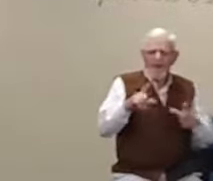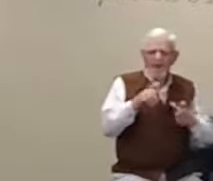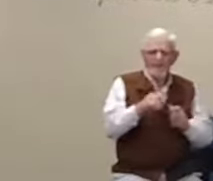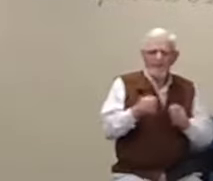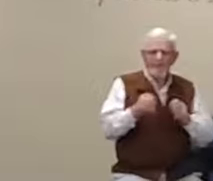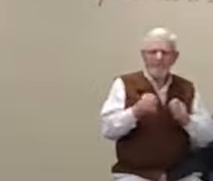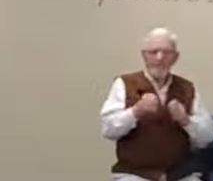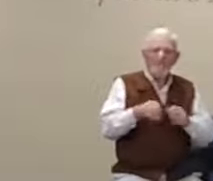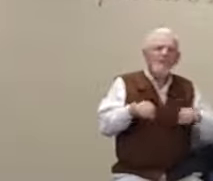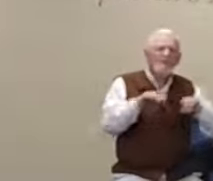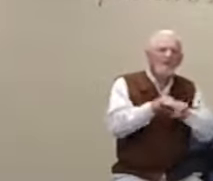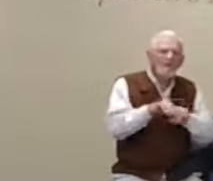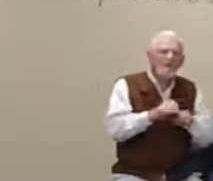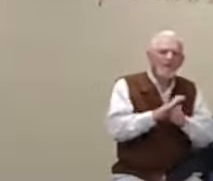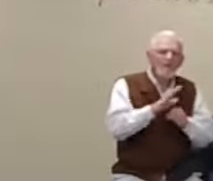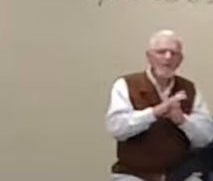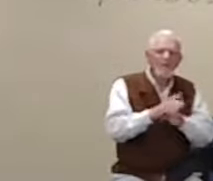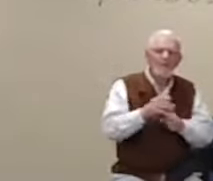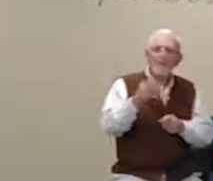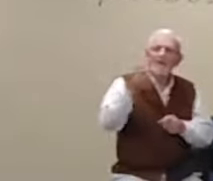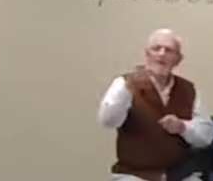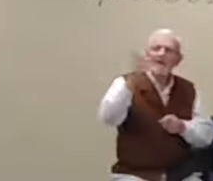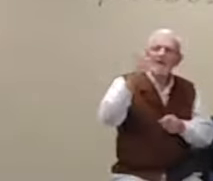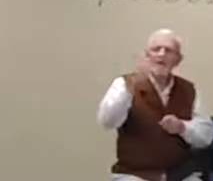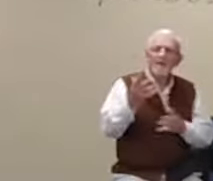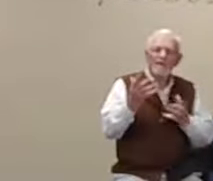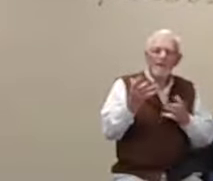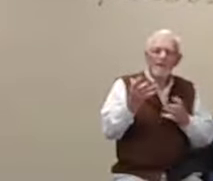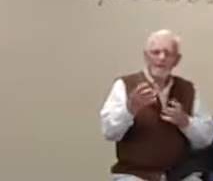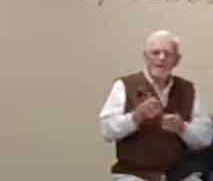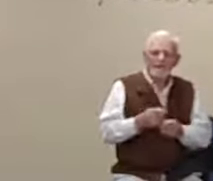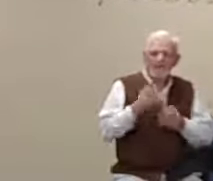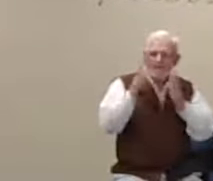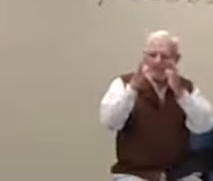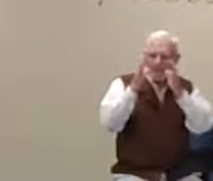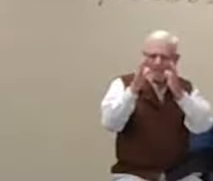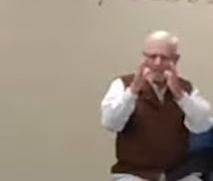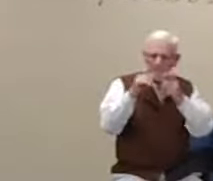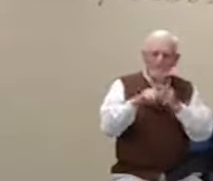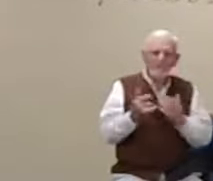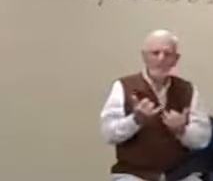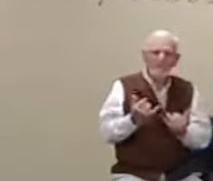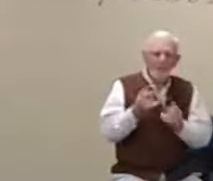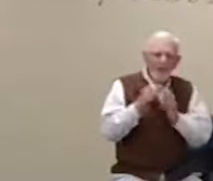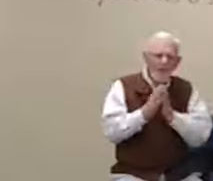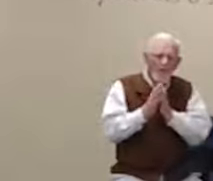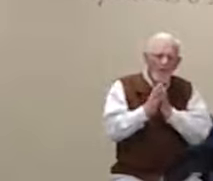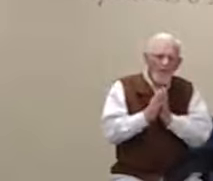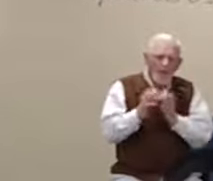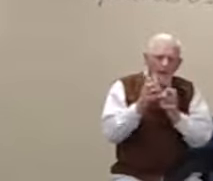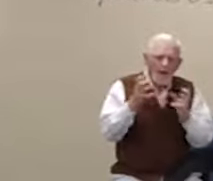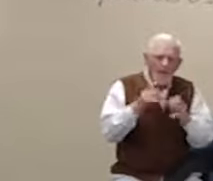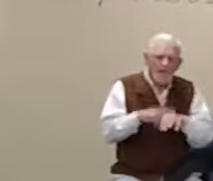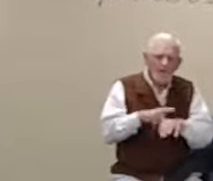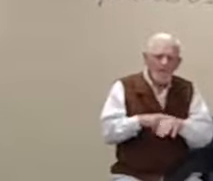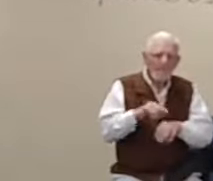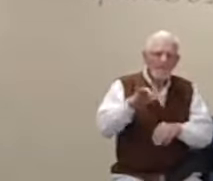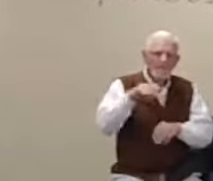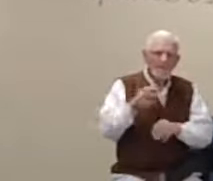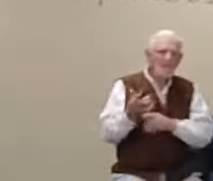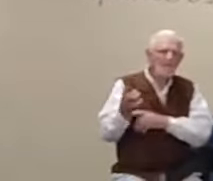something for you know, God's will, then I think you should pay attention to this prayer. You can spend a lot of time in John chapter